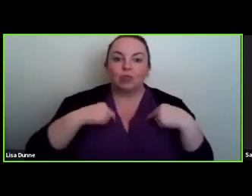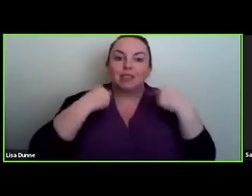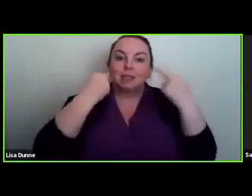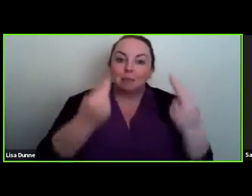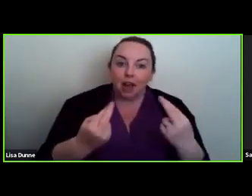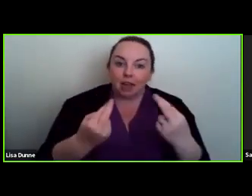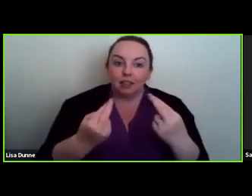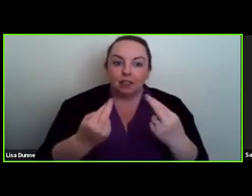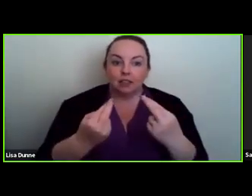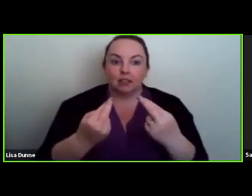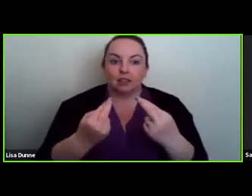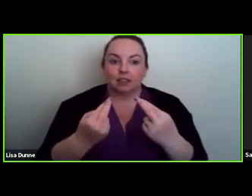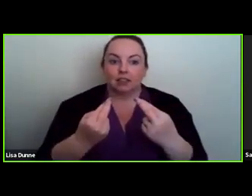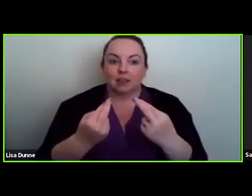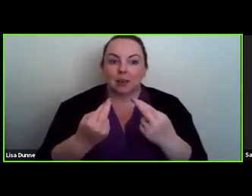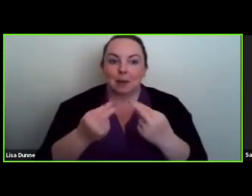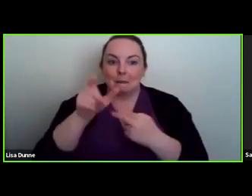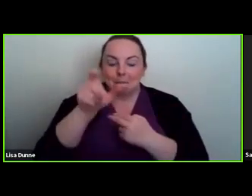this